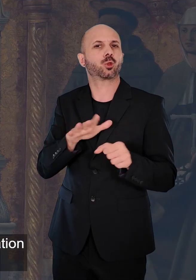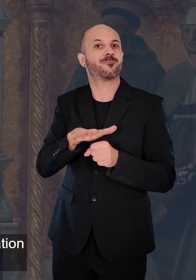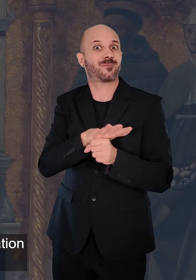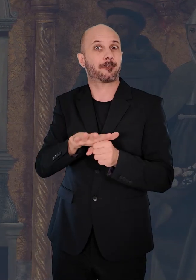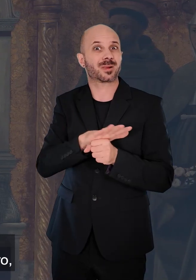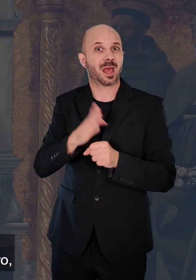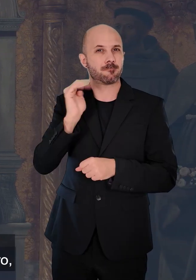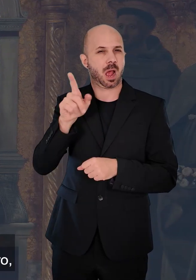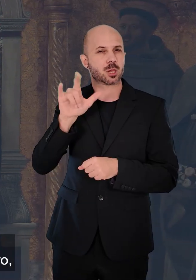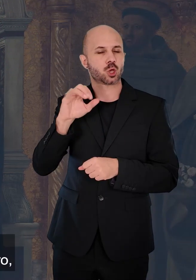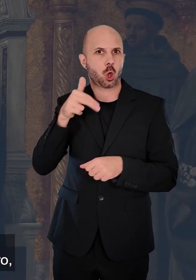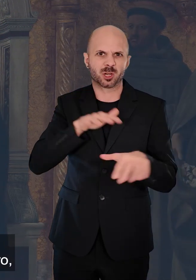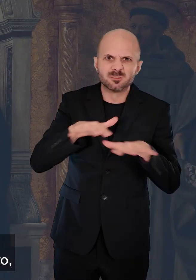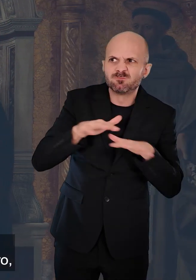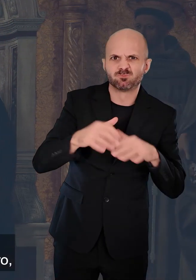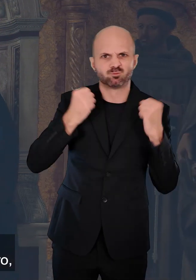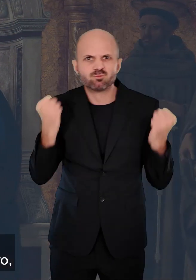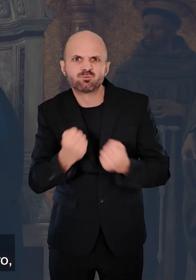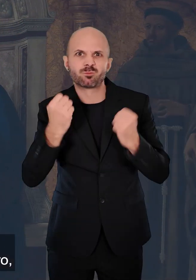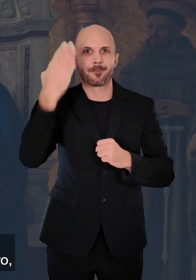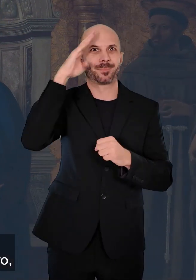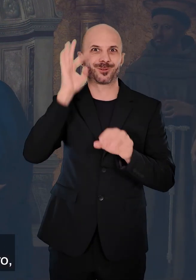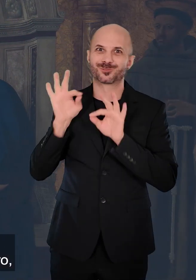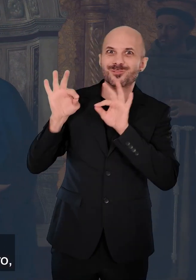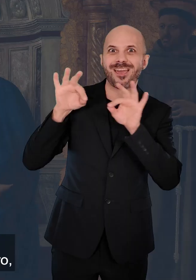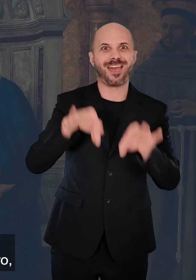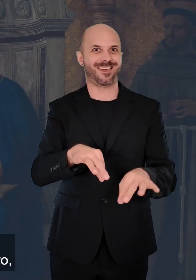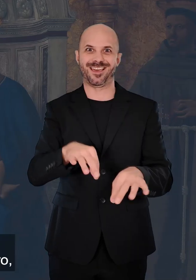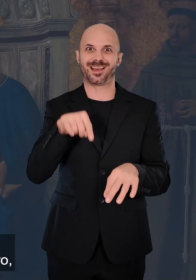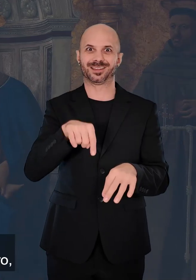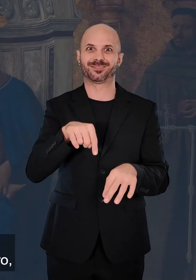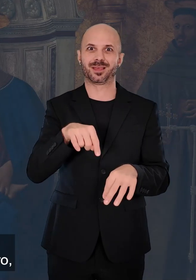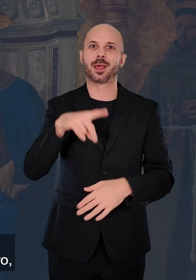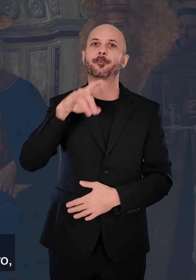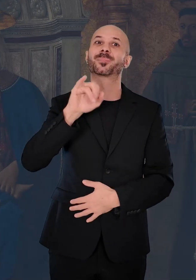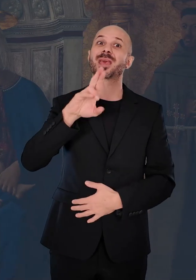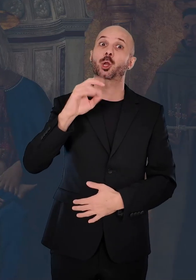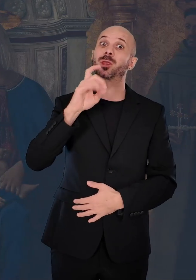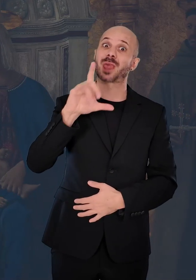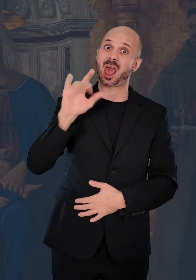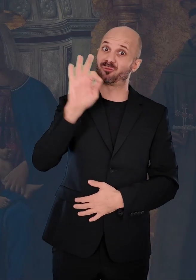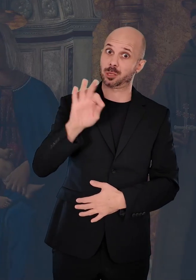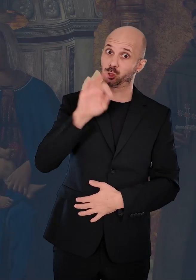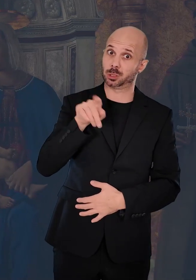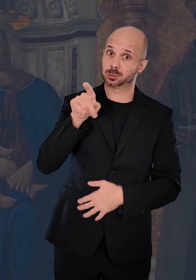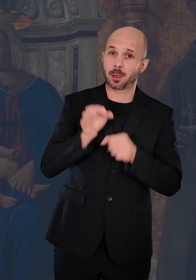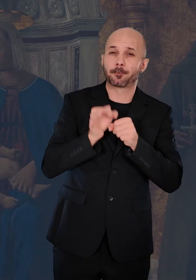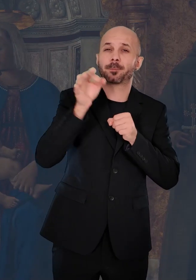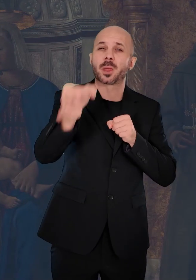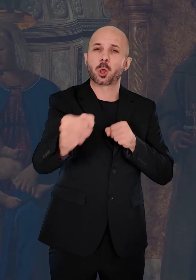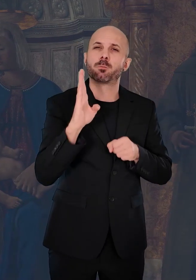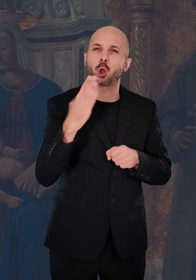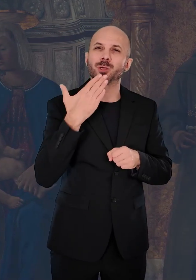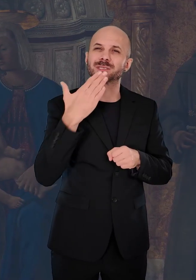Baglioni family that Piero della Francesca, from nearby Borgo San Sepolcro, arrived in